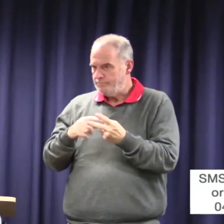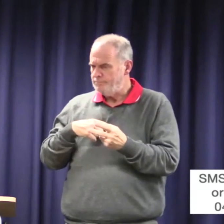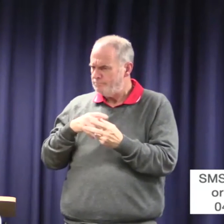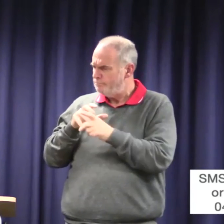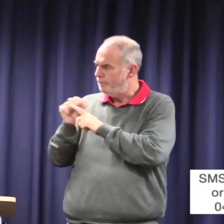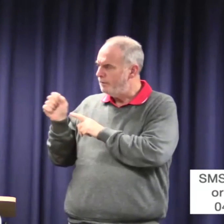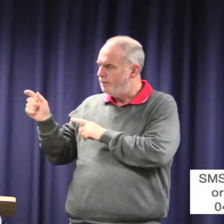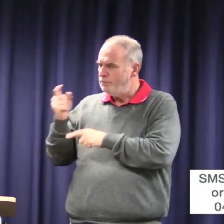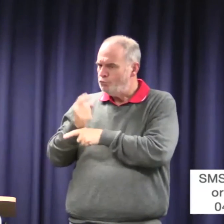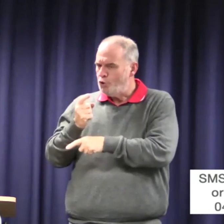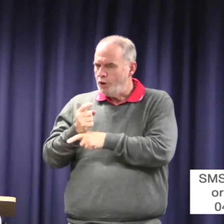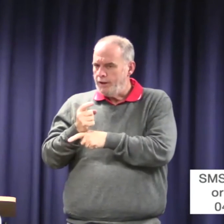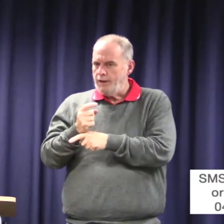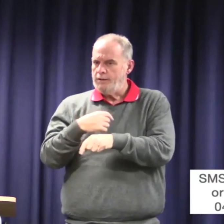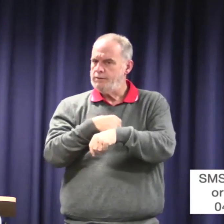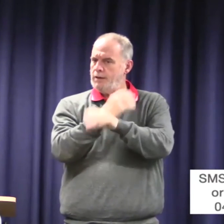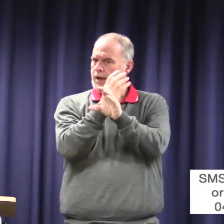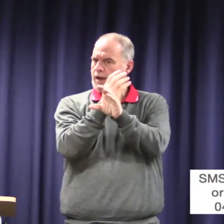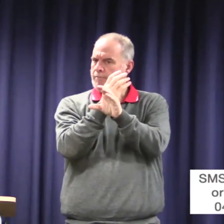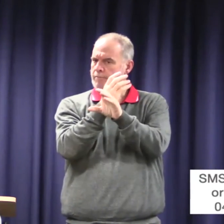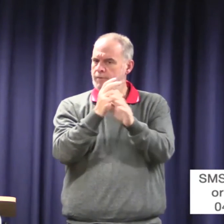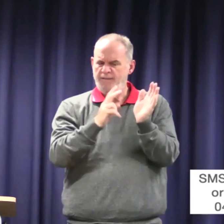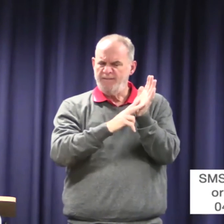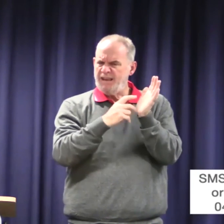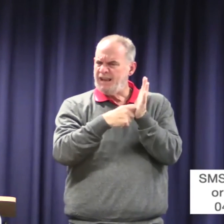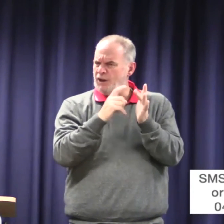To those folk at DSS. And also